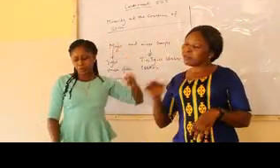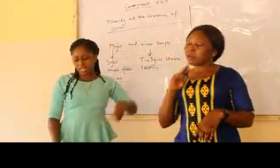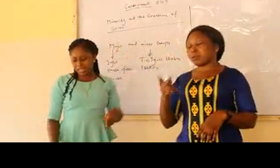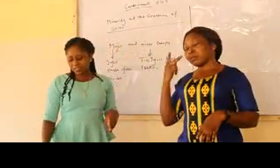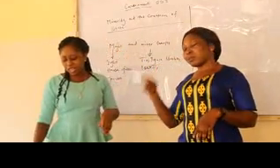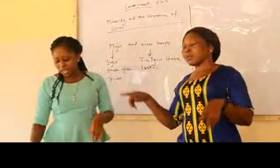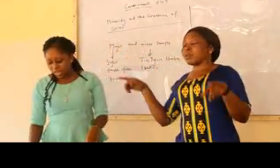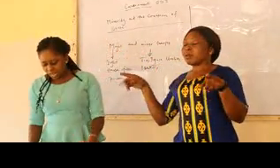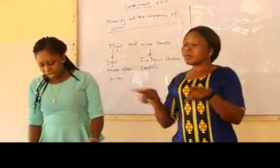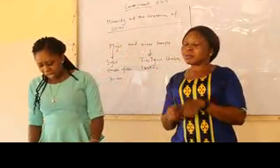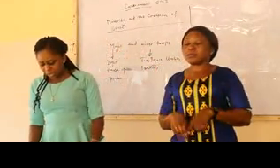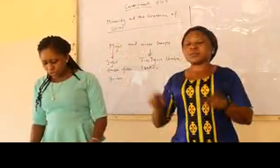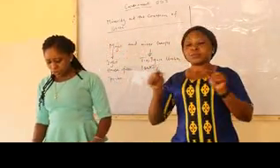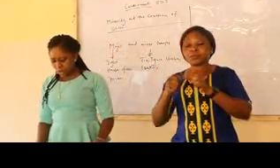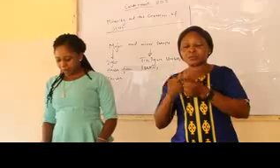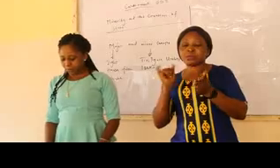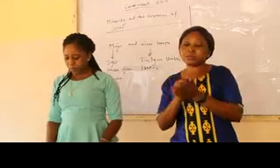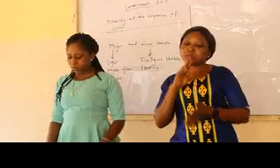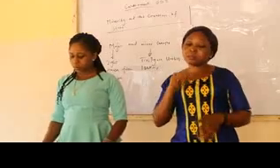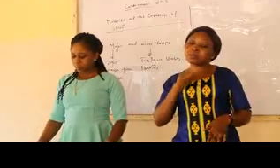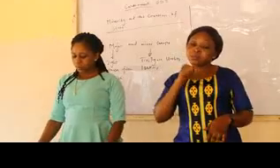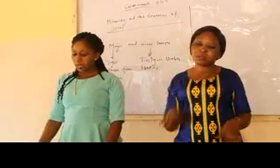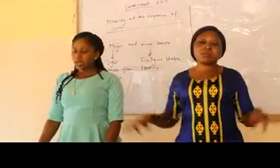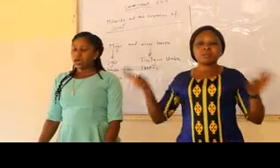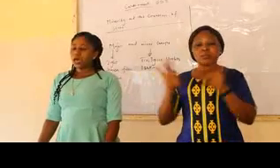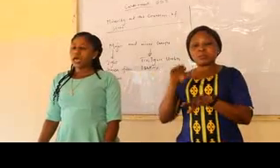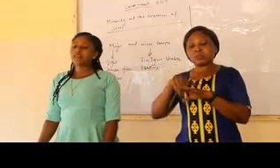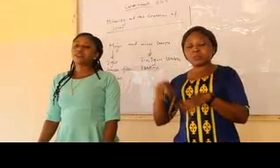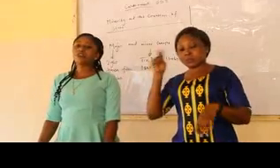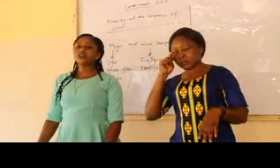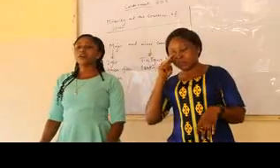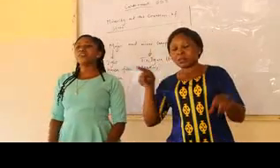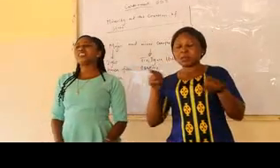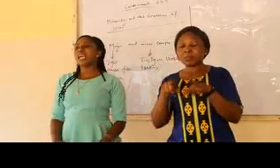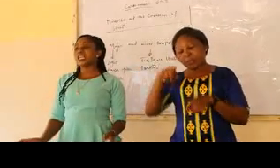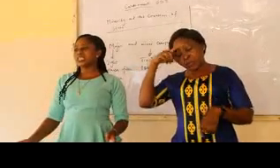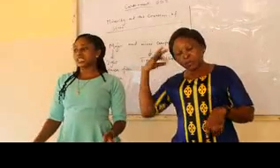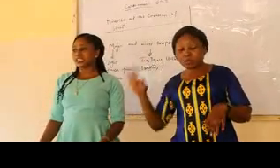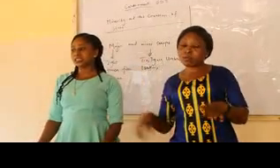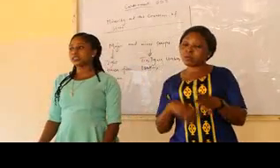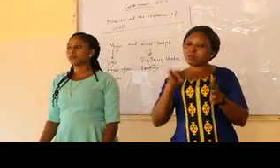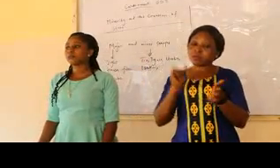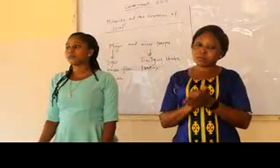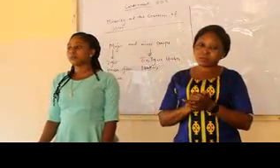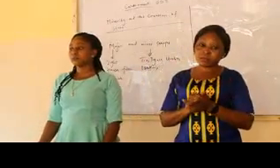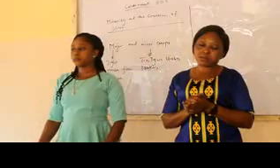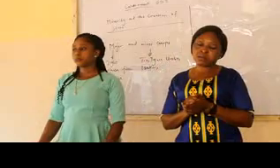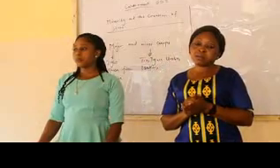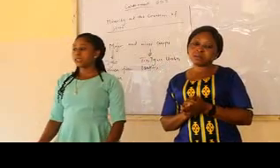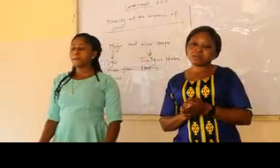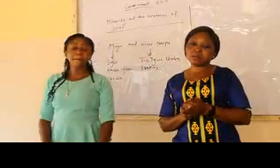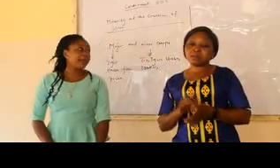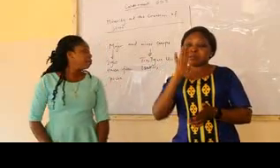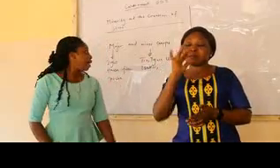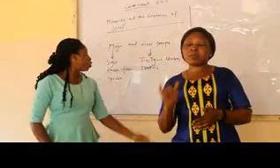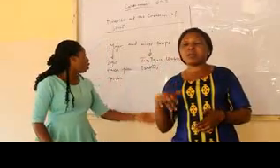not important in Nigeria. And as a result of this negligence